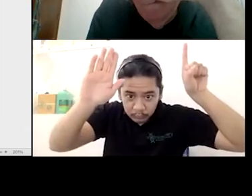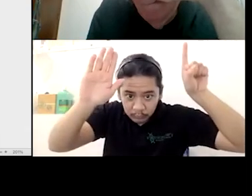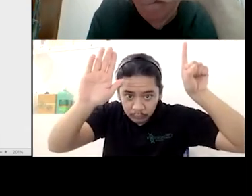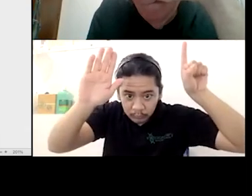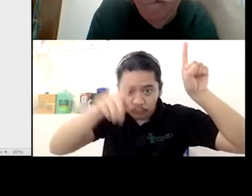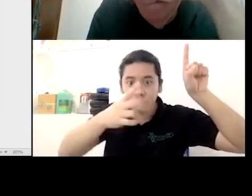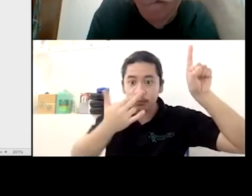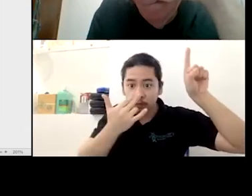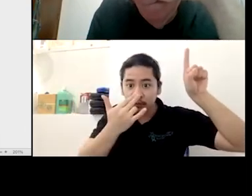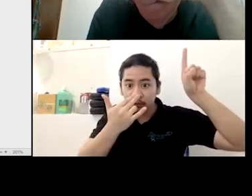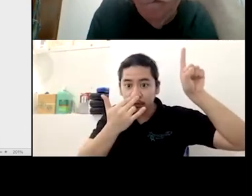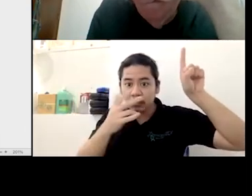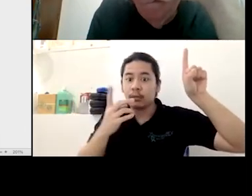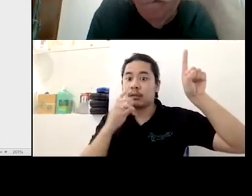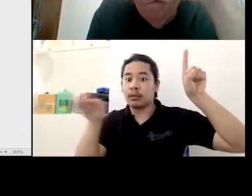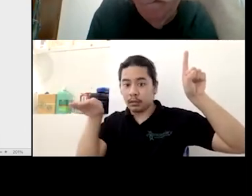version.